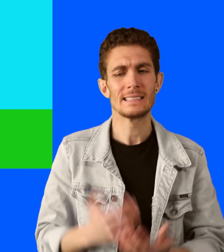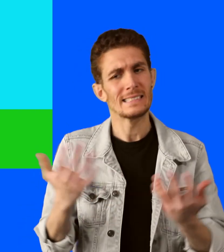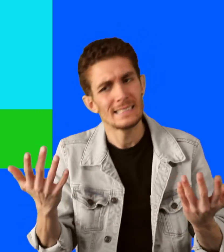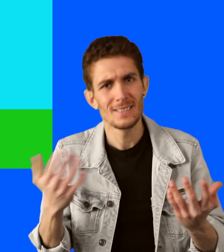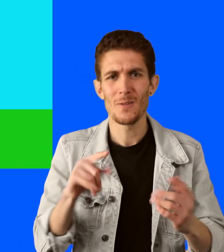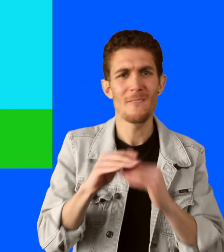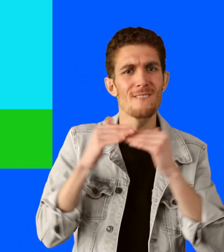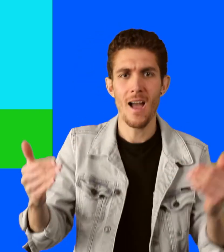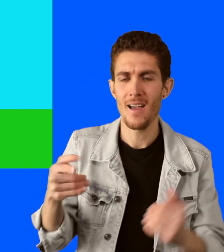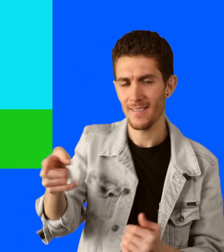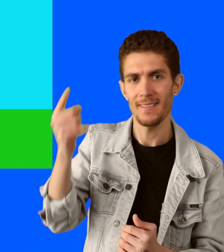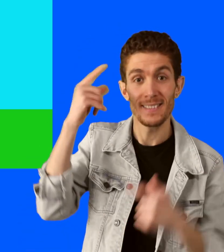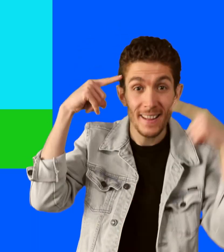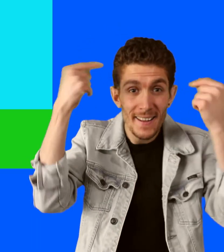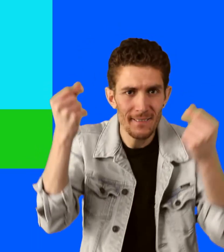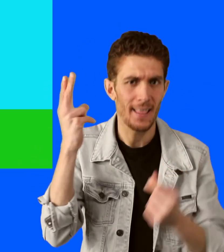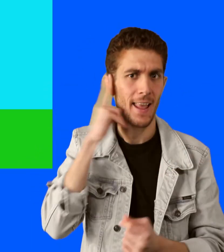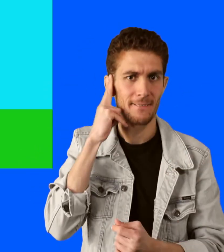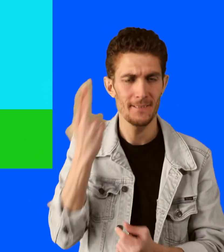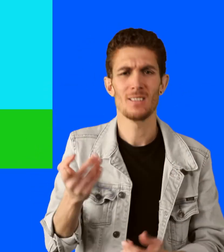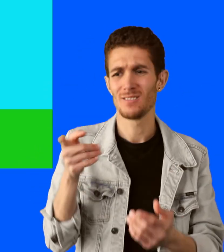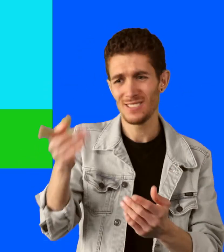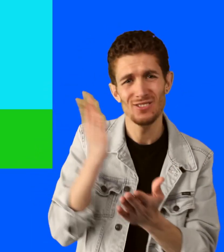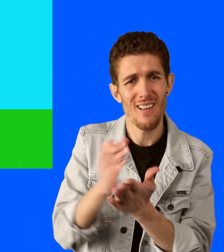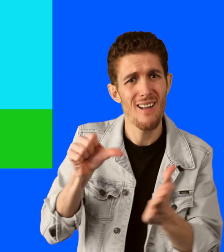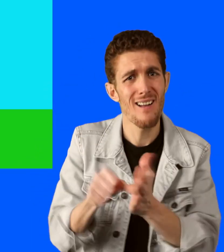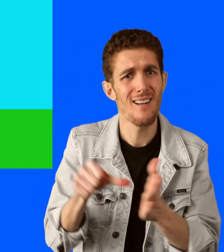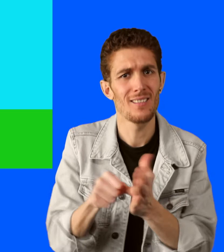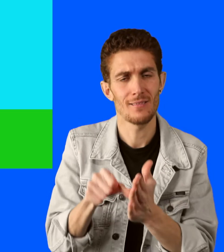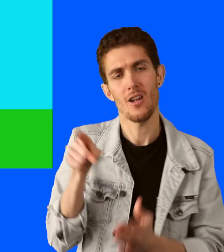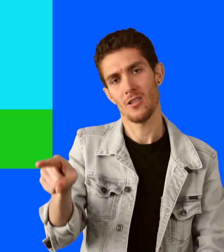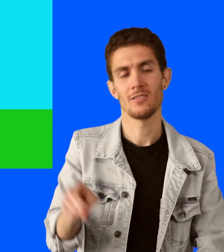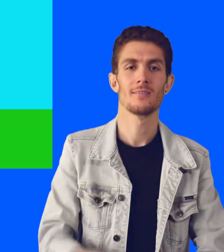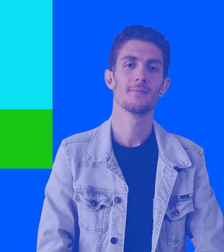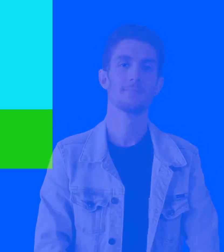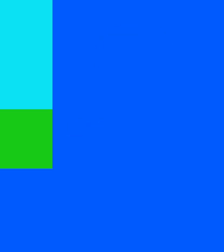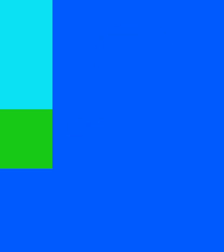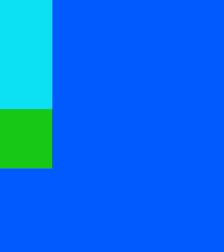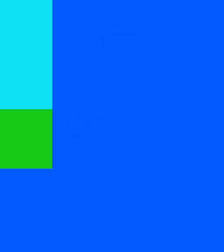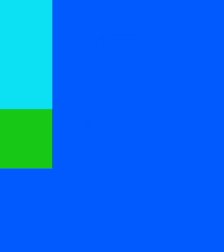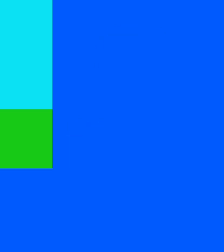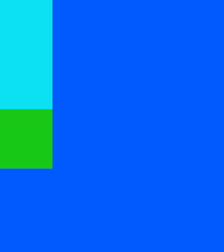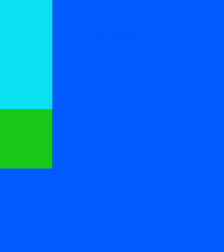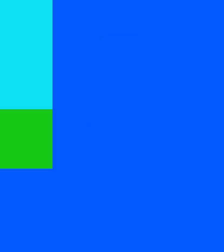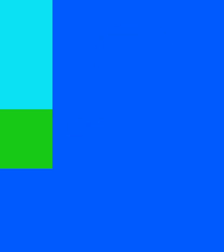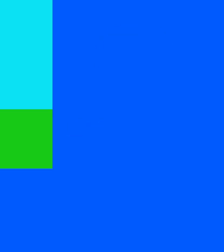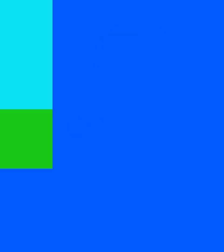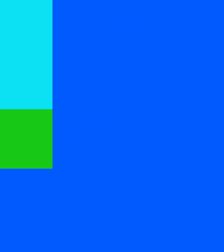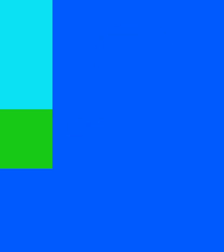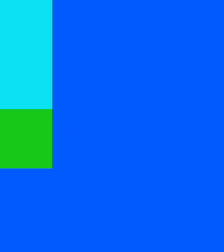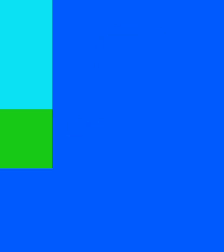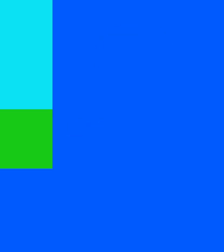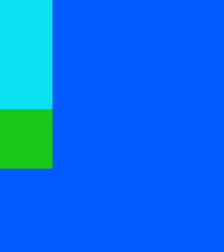the teacher well i don't think that's very fair for elements she's deaf and it might be really